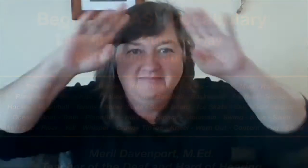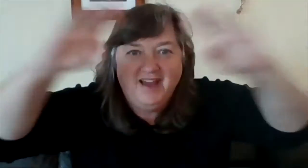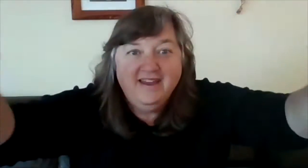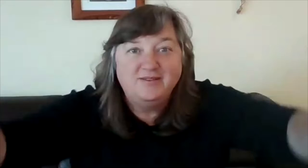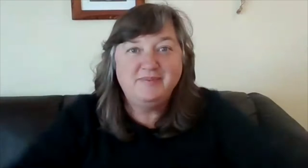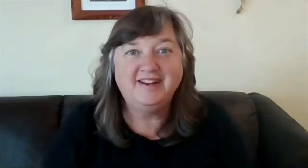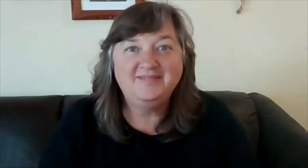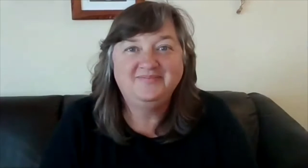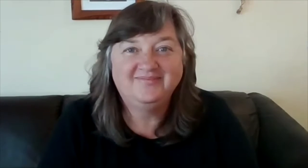Hi, everybody.